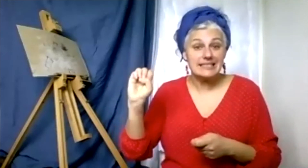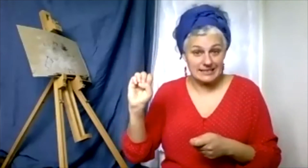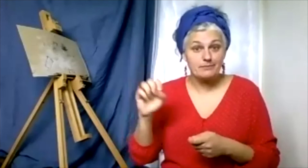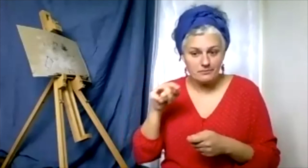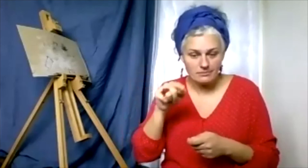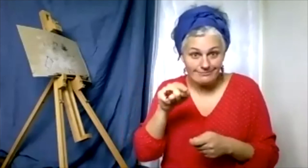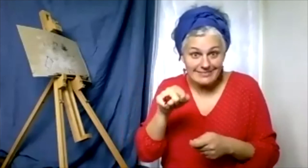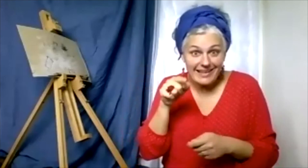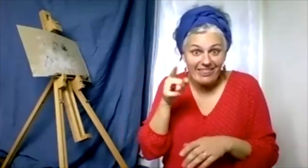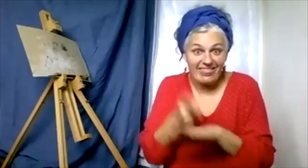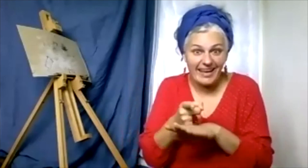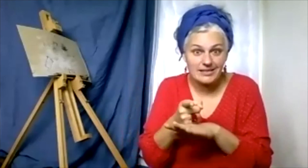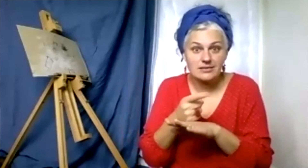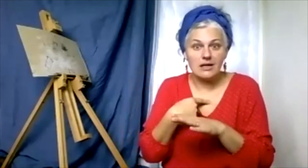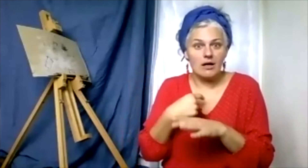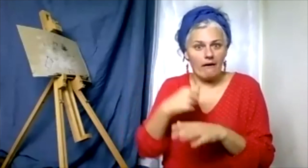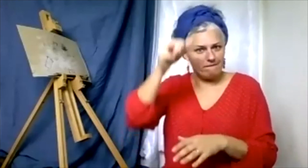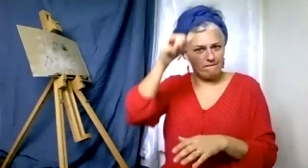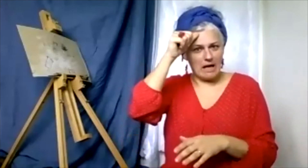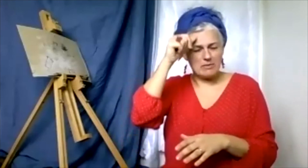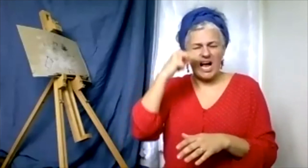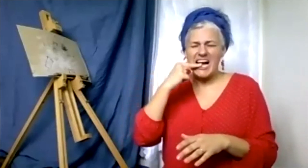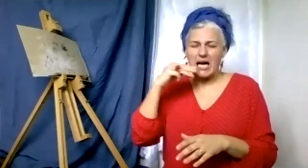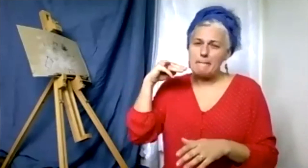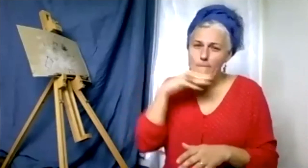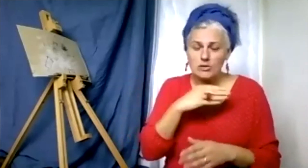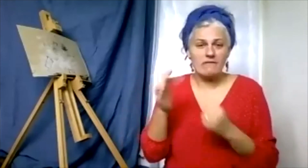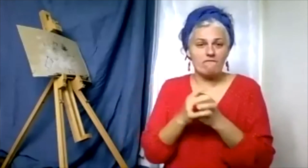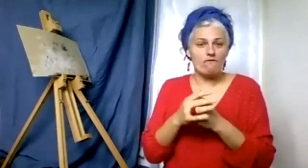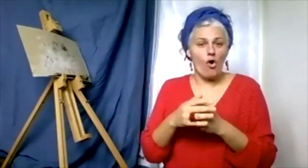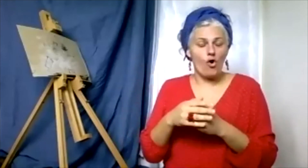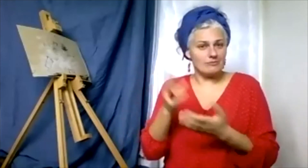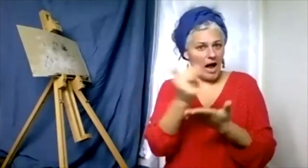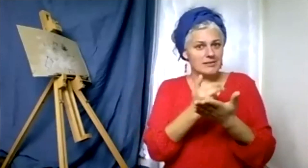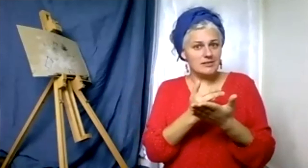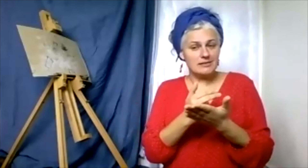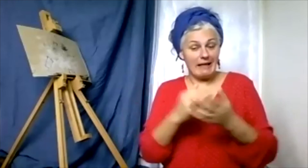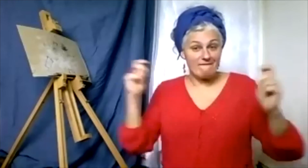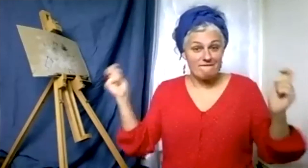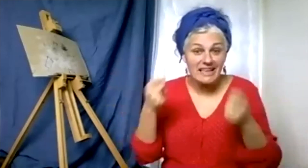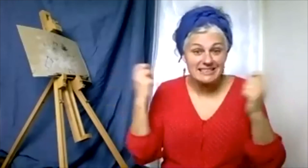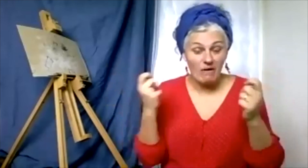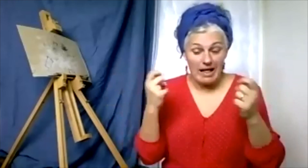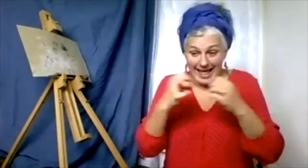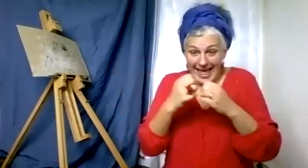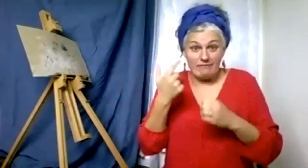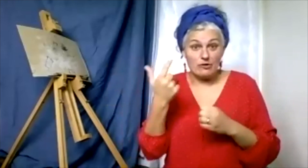in Italy, in a town called Venice, there will be a well-known and extremely important event for artists.